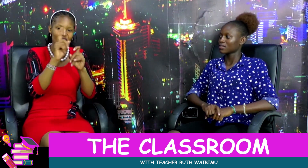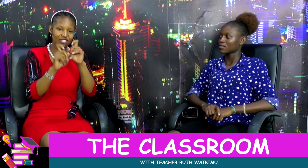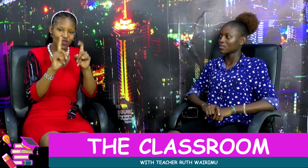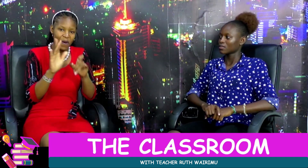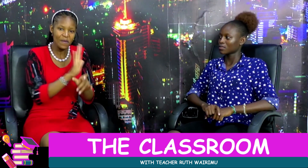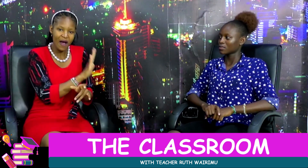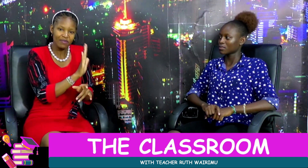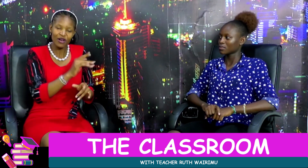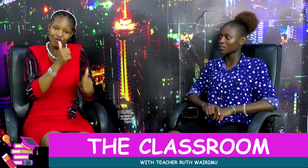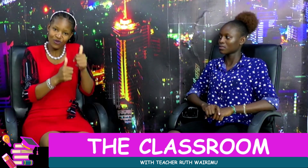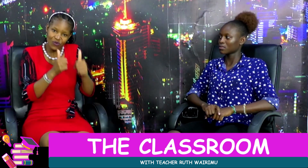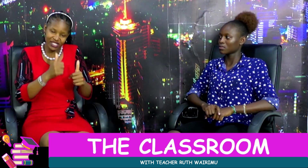share with us